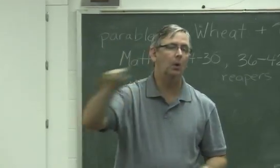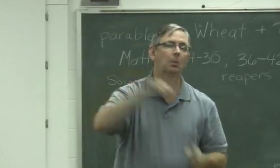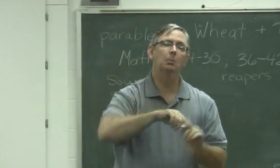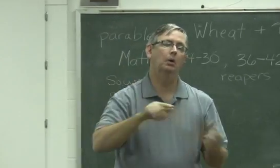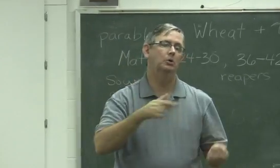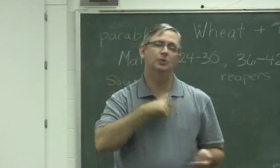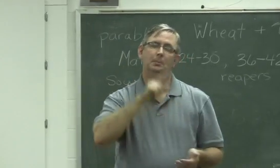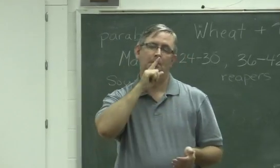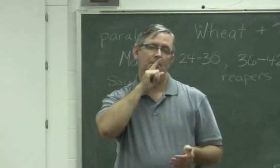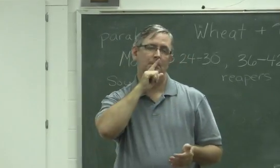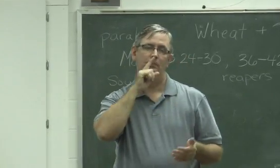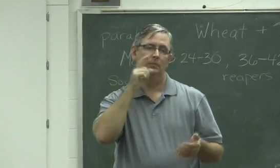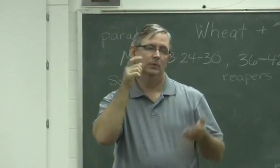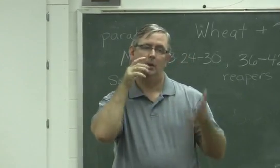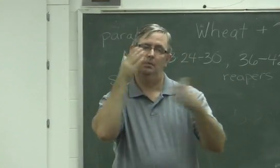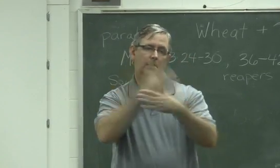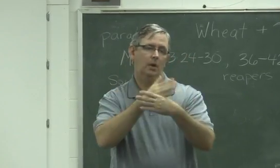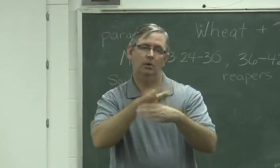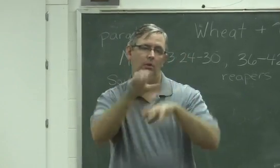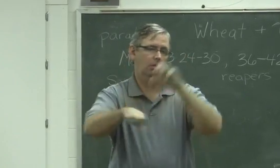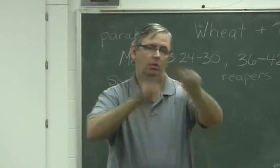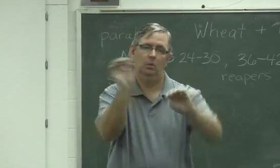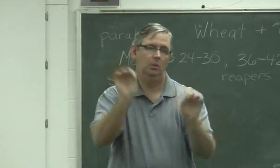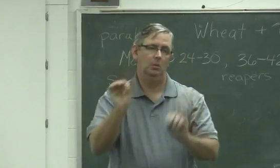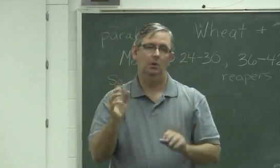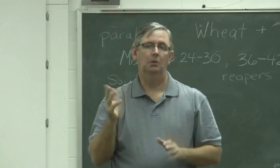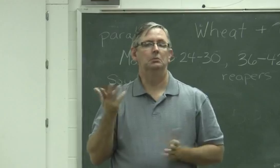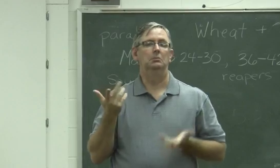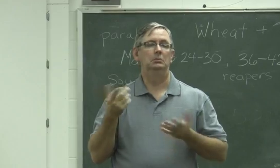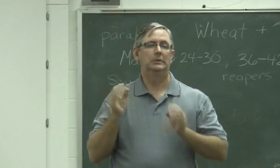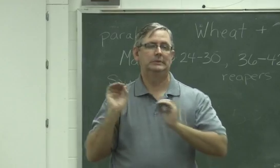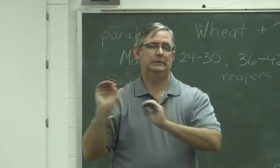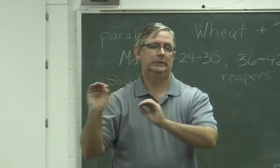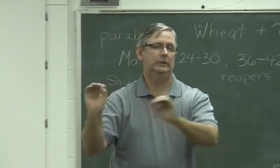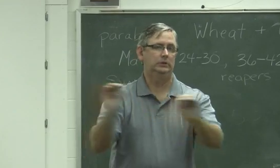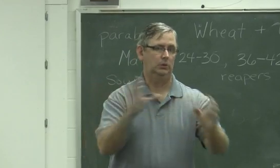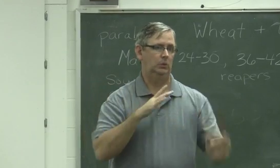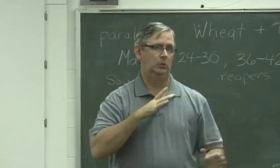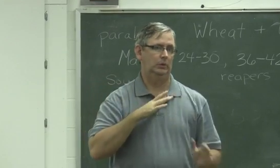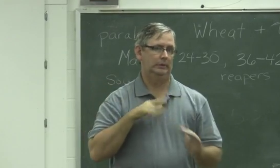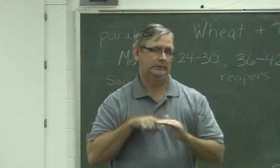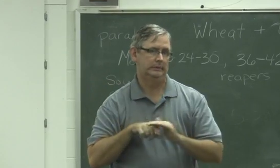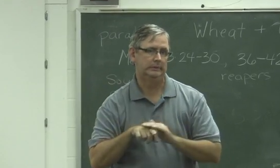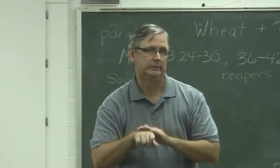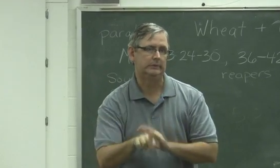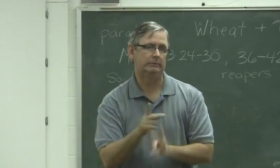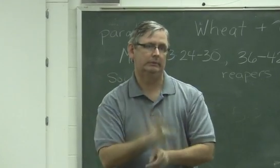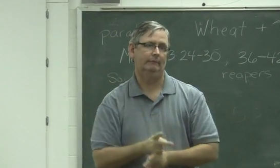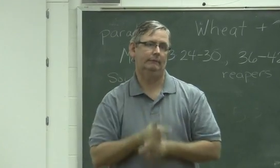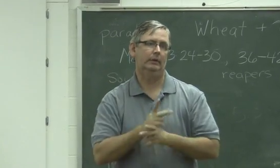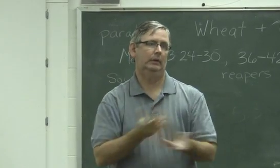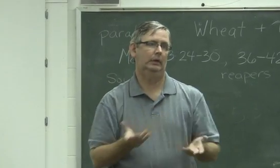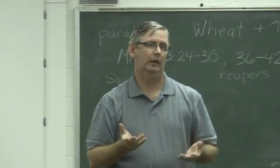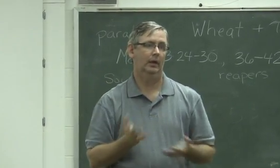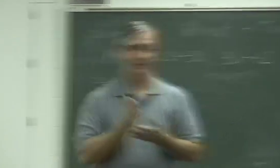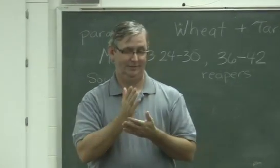studies. But they can't say they have churches. They can't establish churches. But they can't, it's very hard to